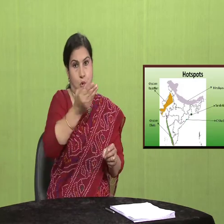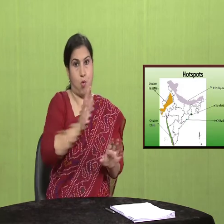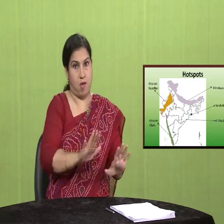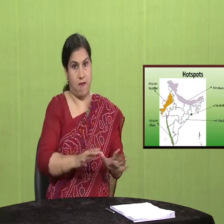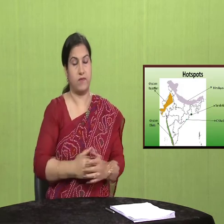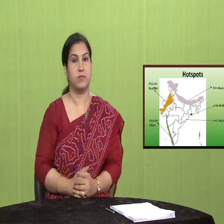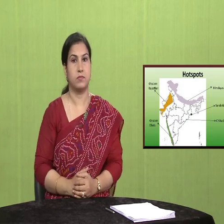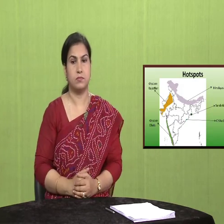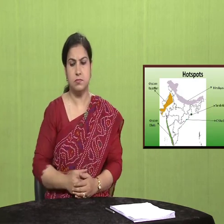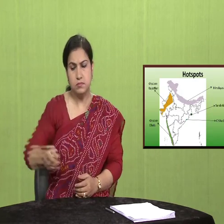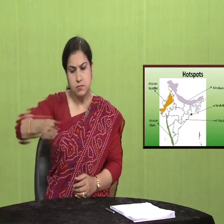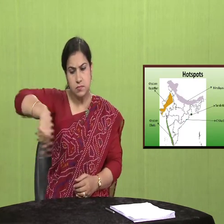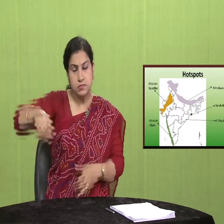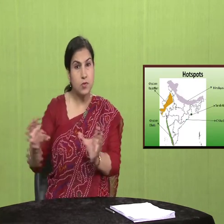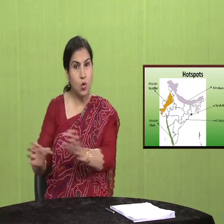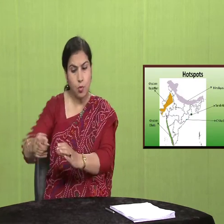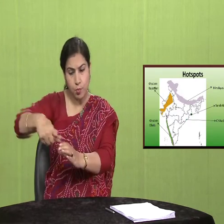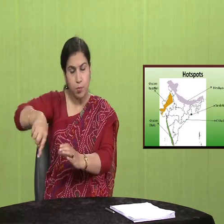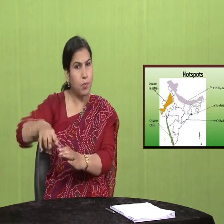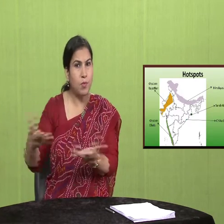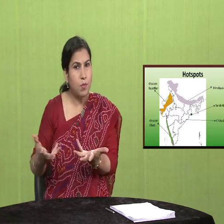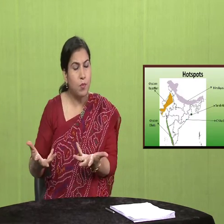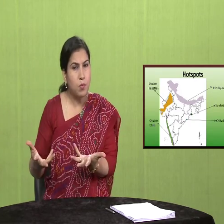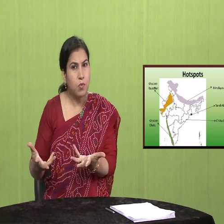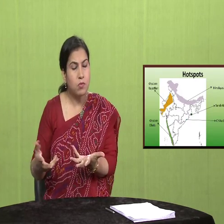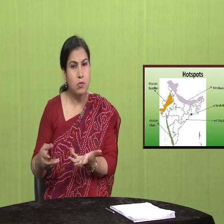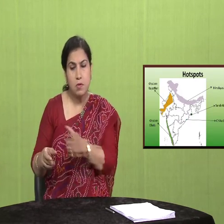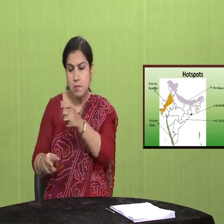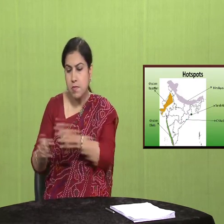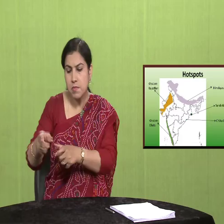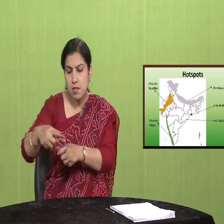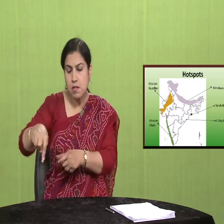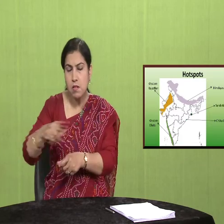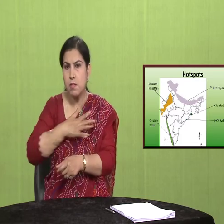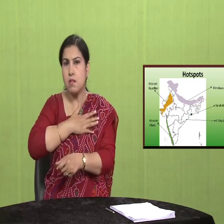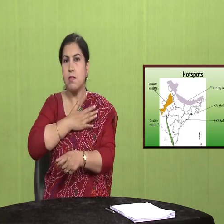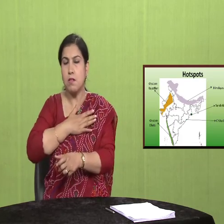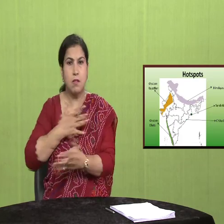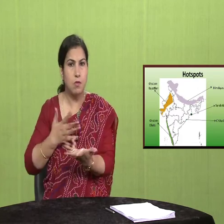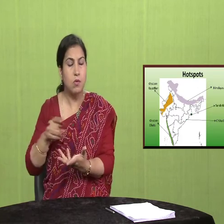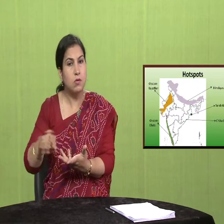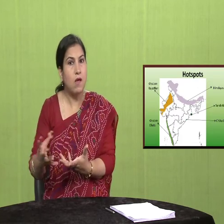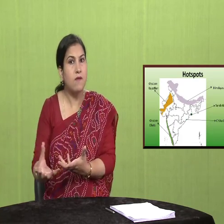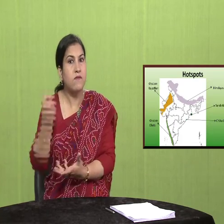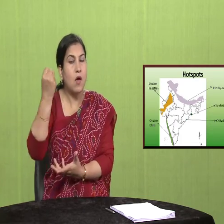These endemic species are those species that are found in a